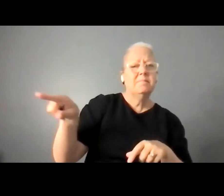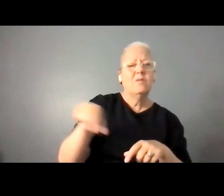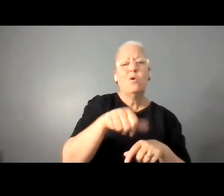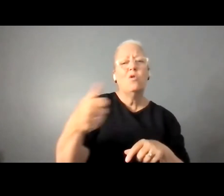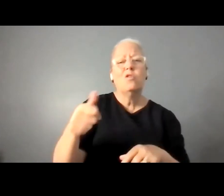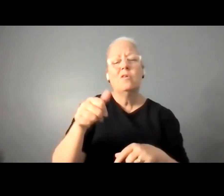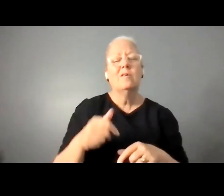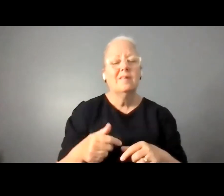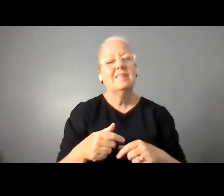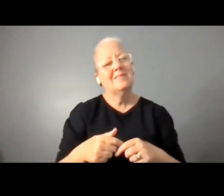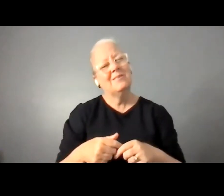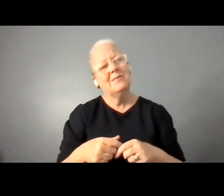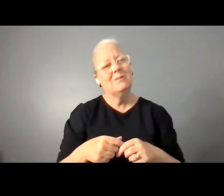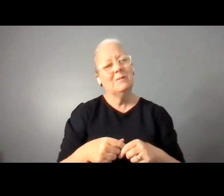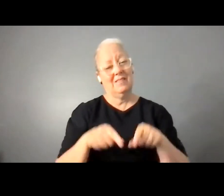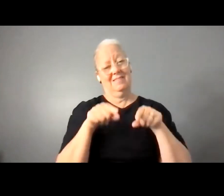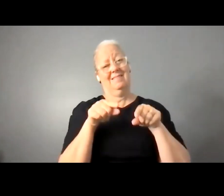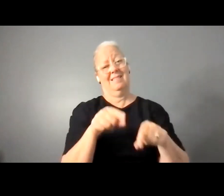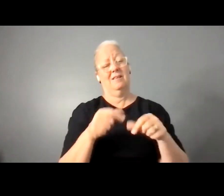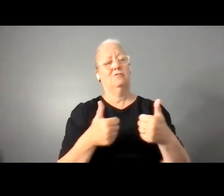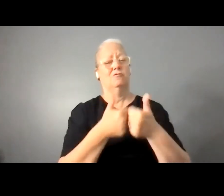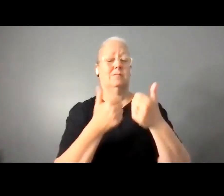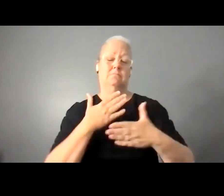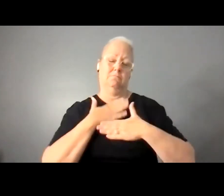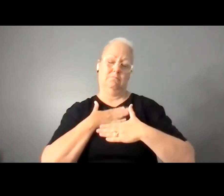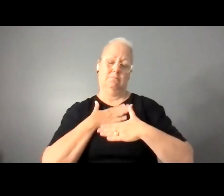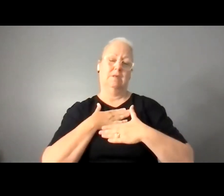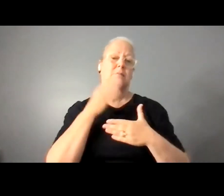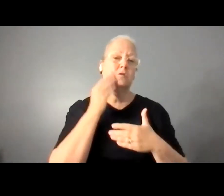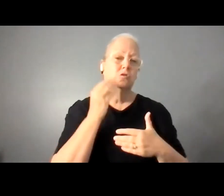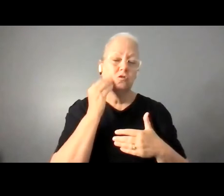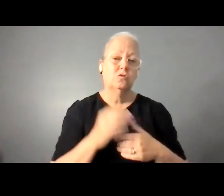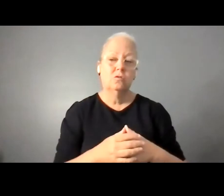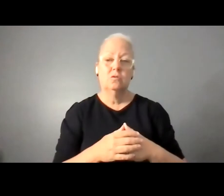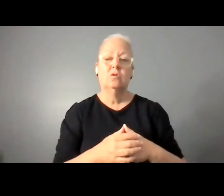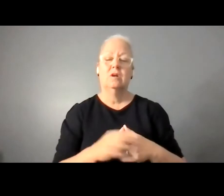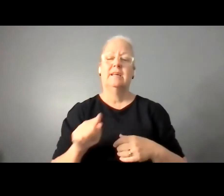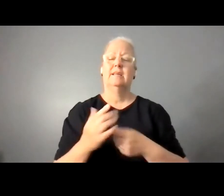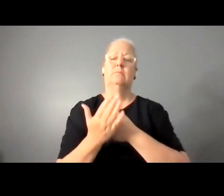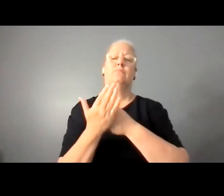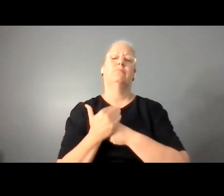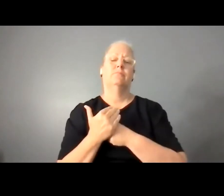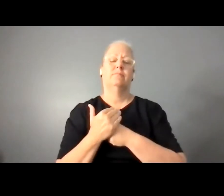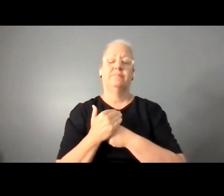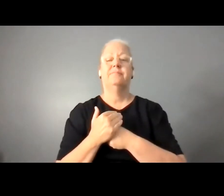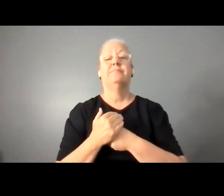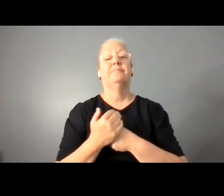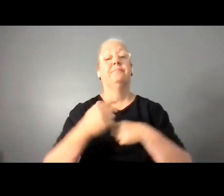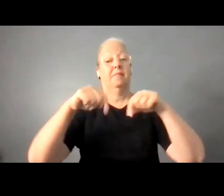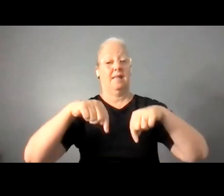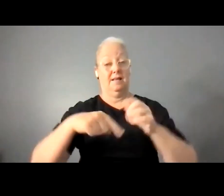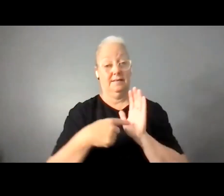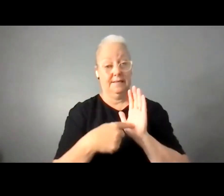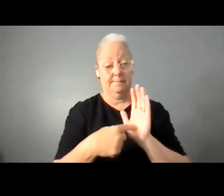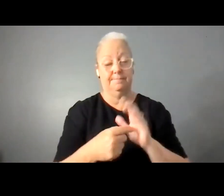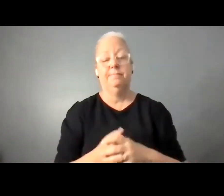challenge, according to me, especially in discrimination. Maybe, for example, like now, I am vying